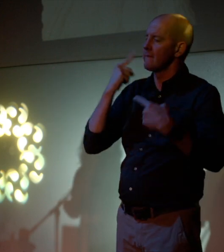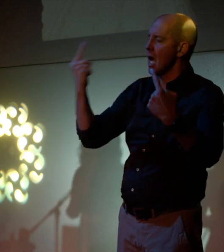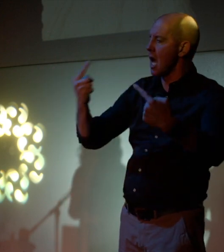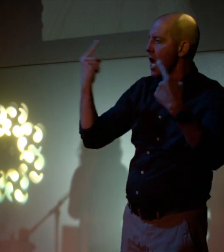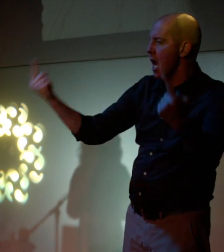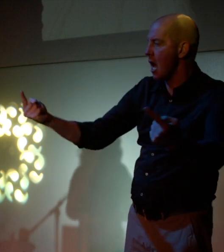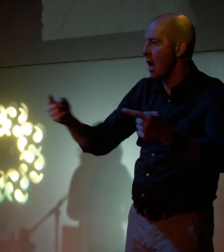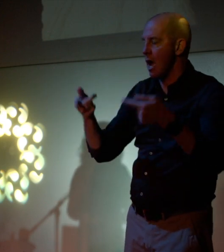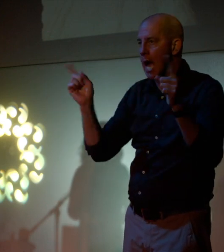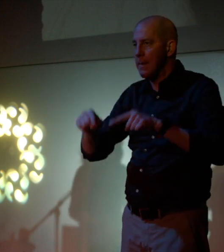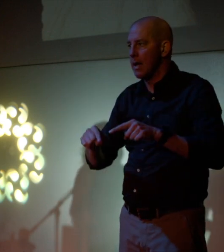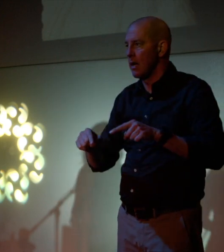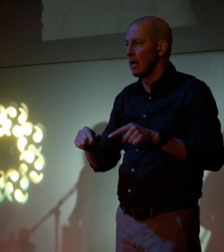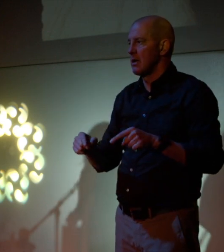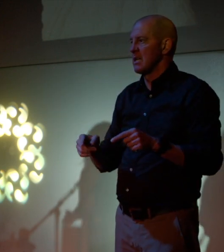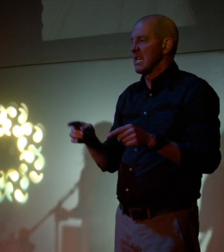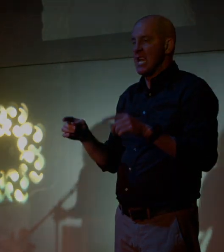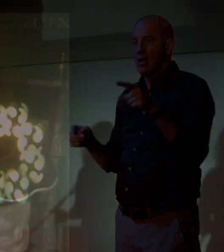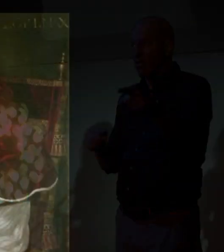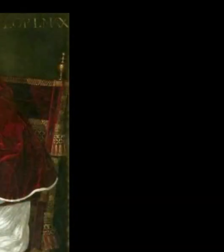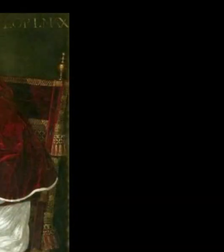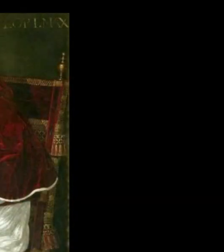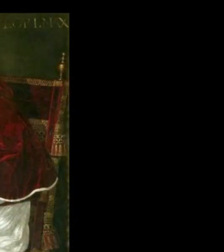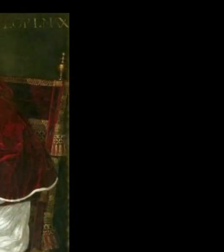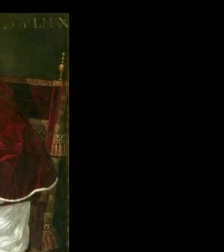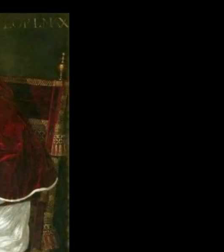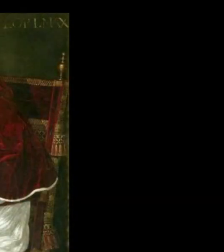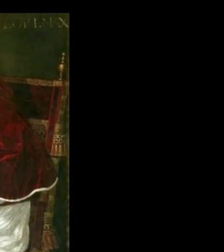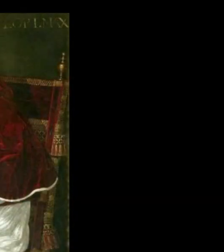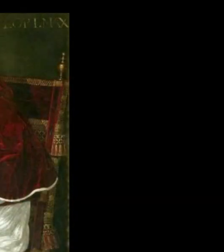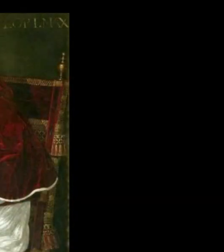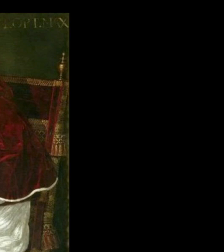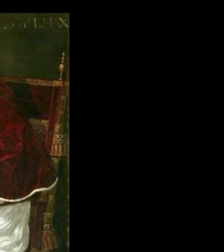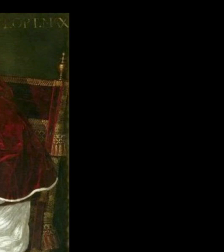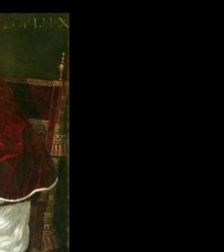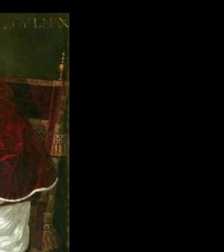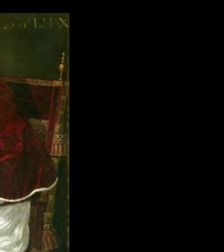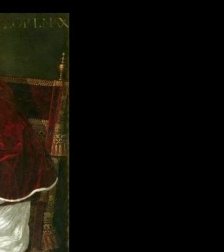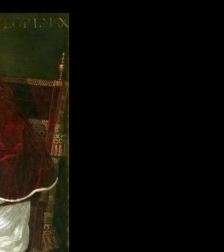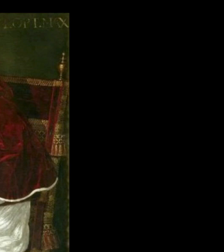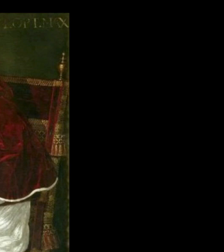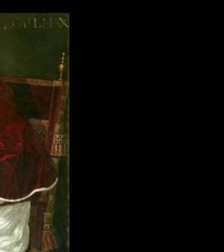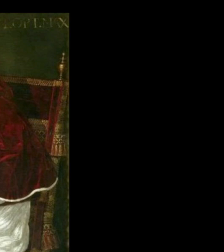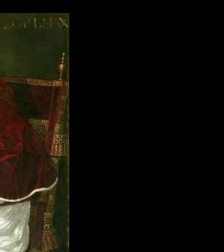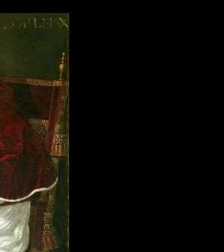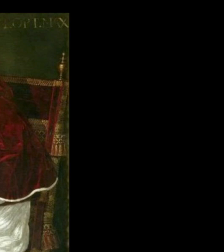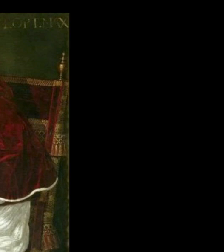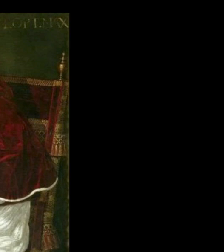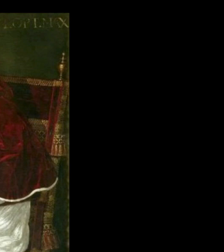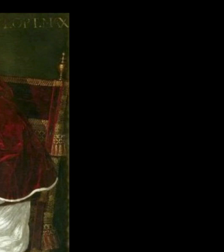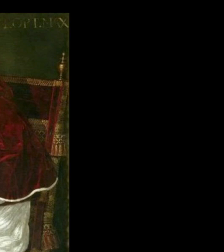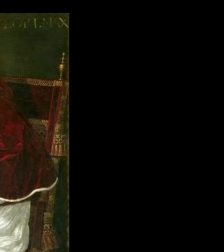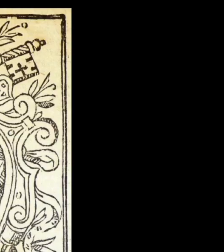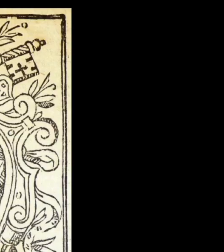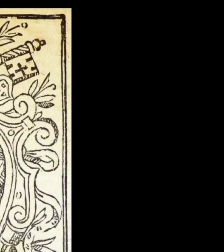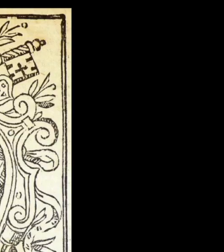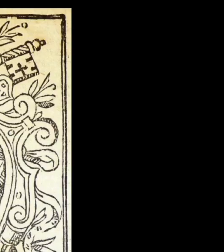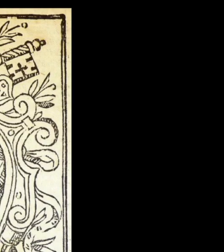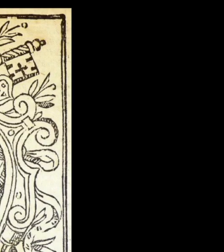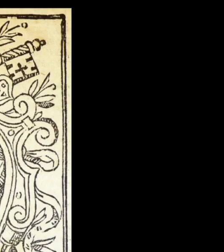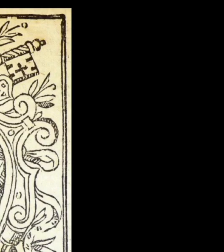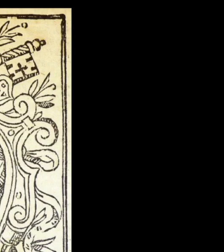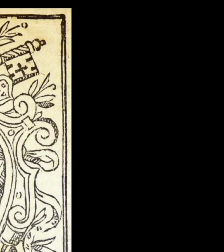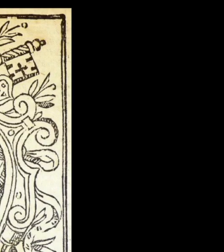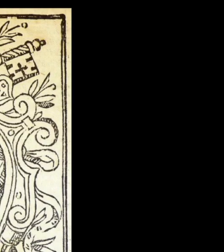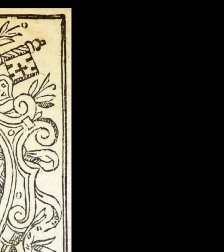just as it did on the family crest of the new pope, formerly known as Ugo Boncompagni, family motto,